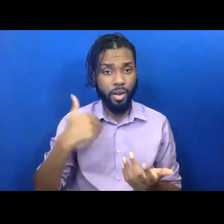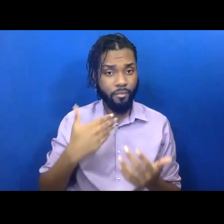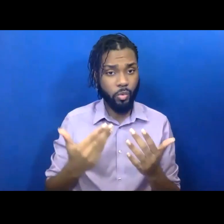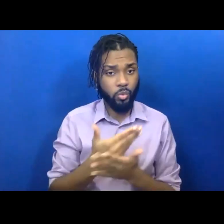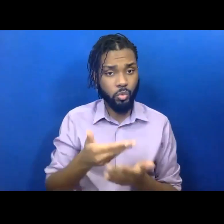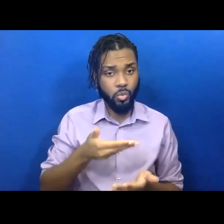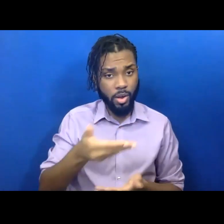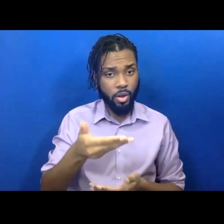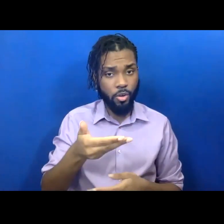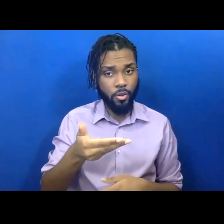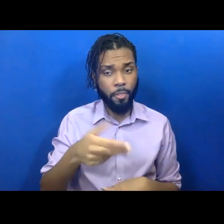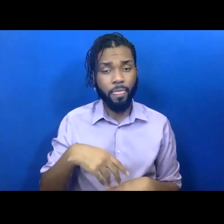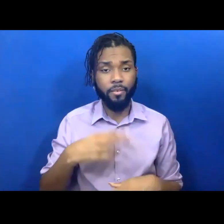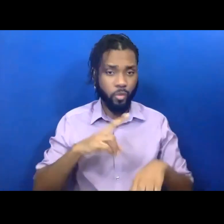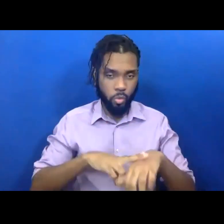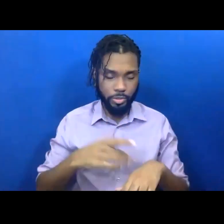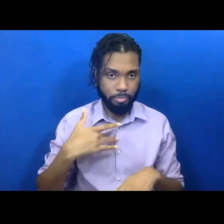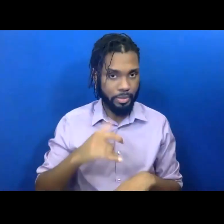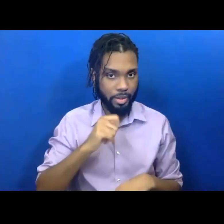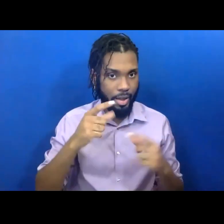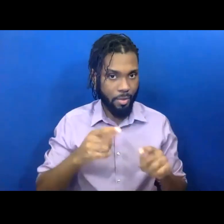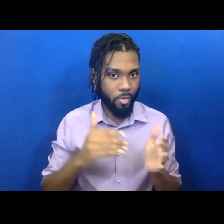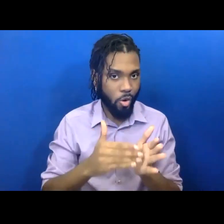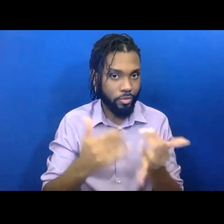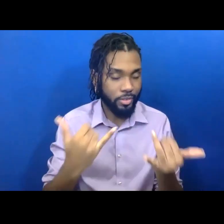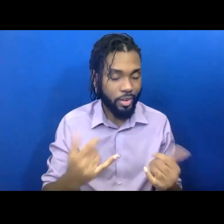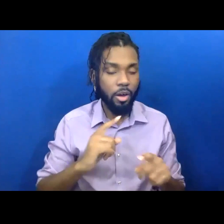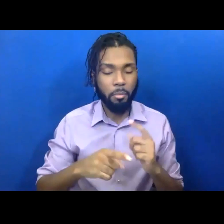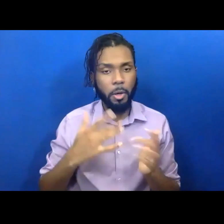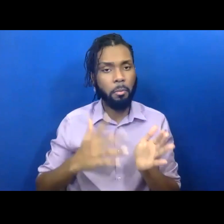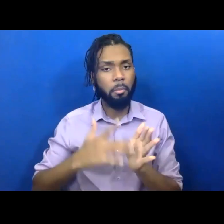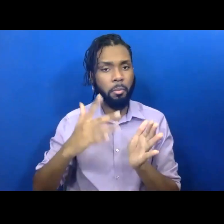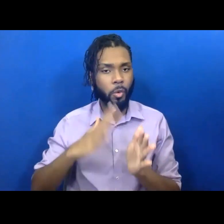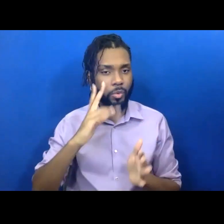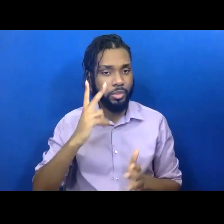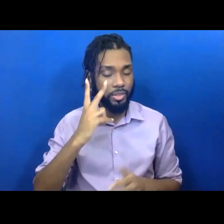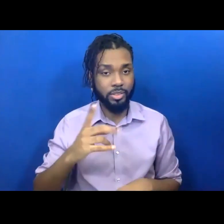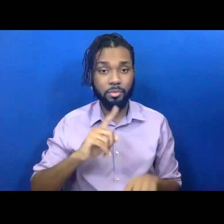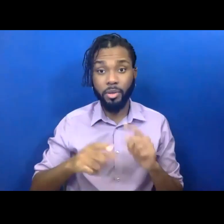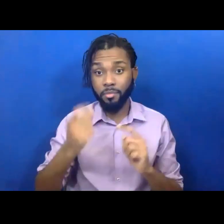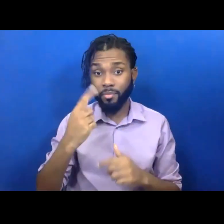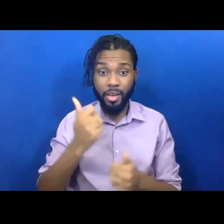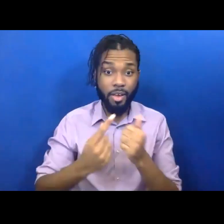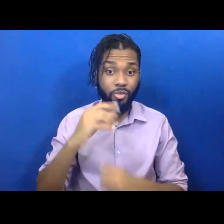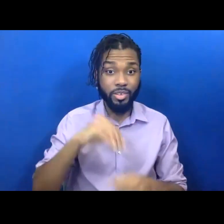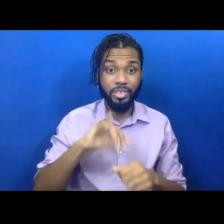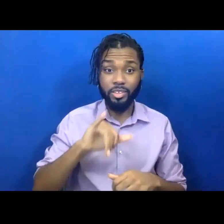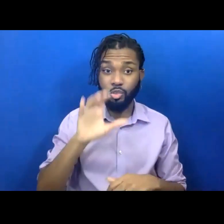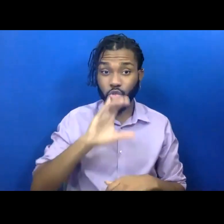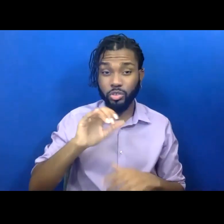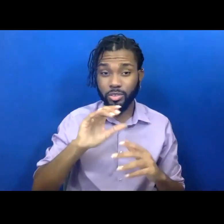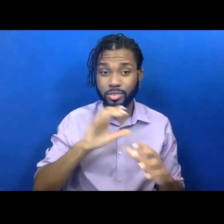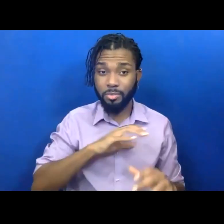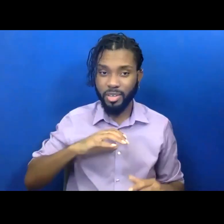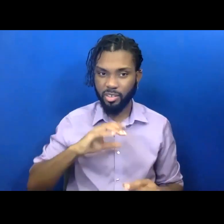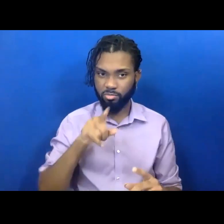hire. And of course, that doesn't happen very much nowadays, but it does happen some. And everybody on the search committee is from that department. And therefore,